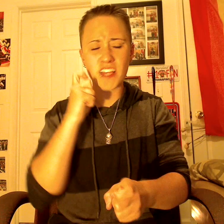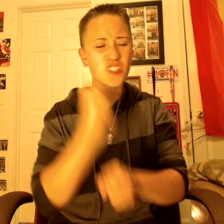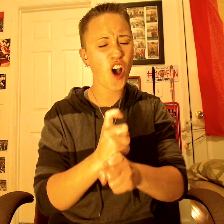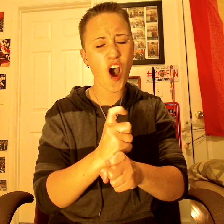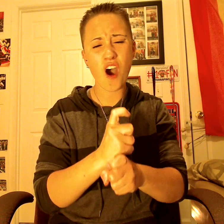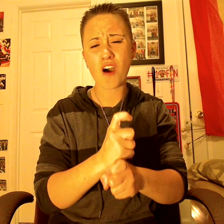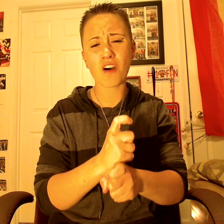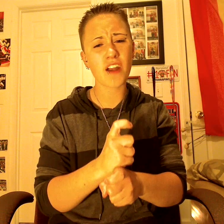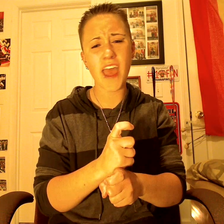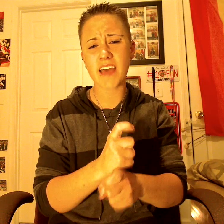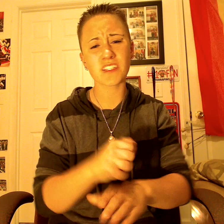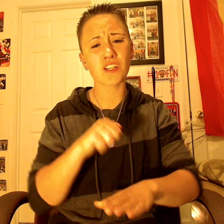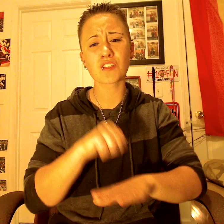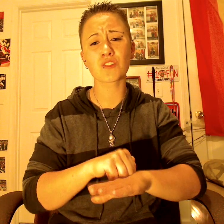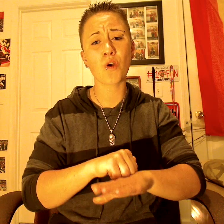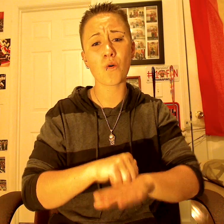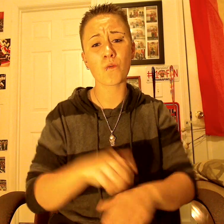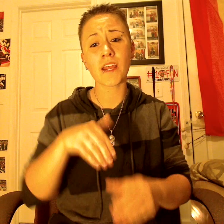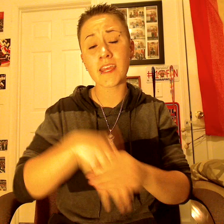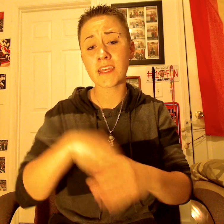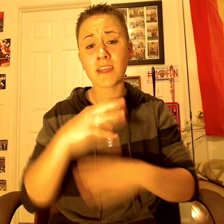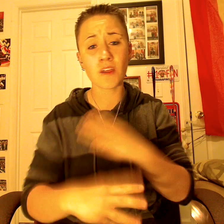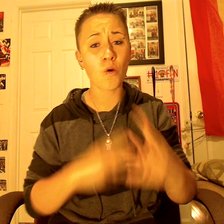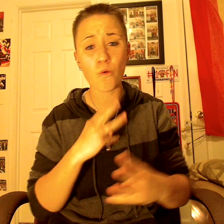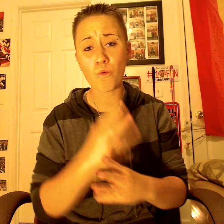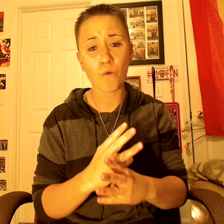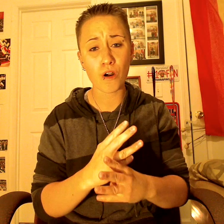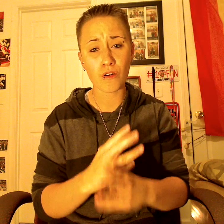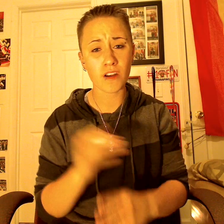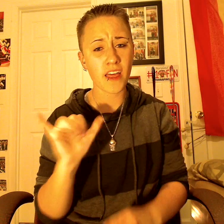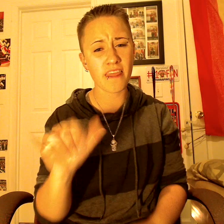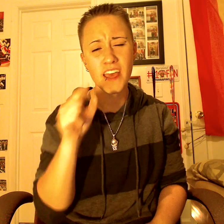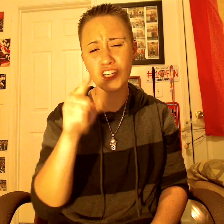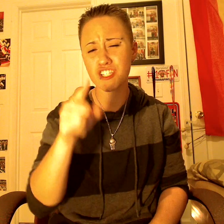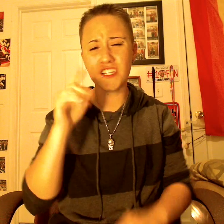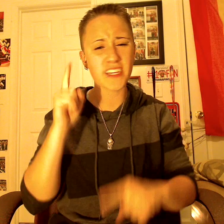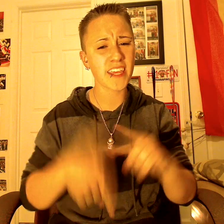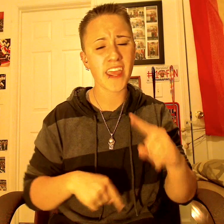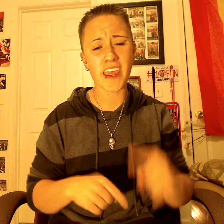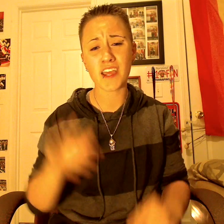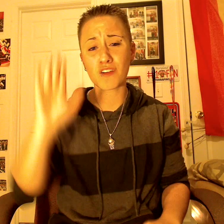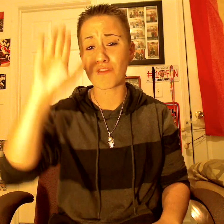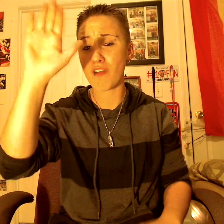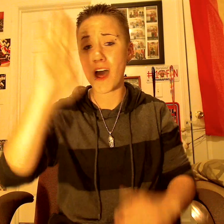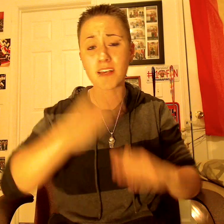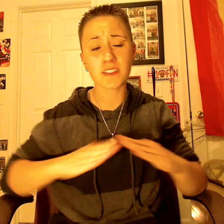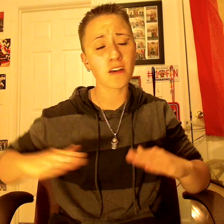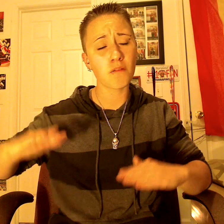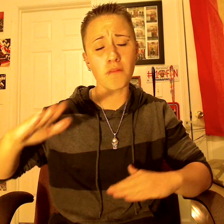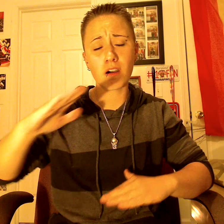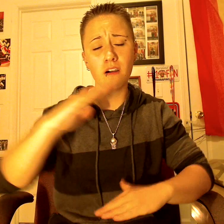stands hard as a stone in a world that she can't rise